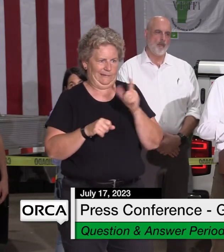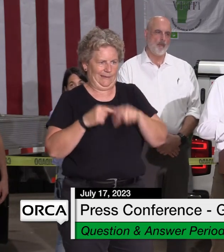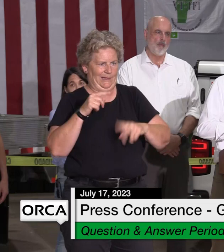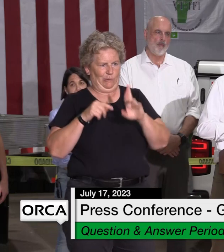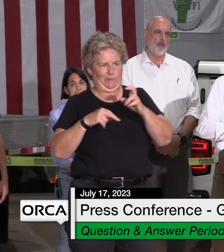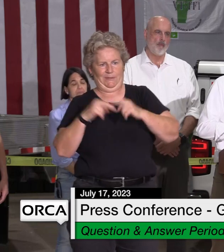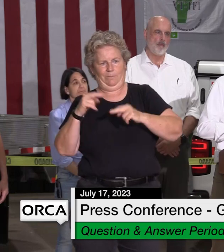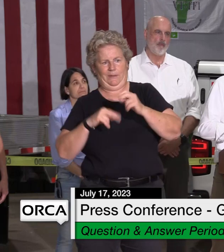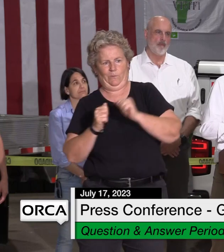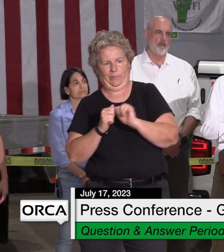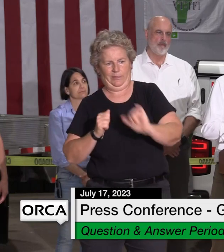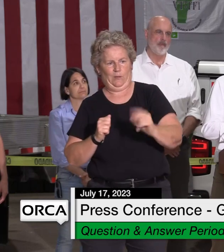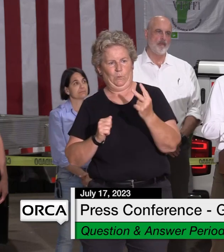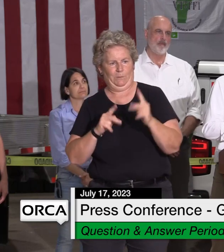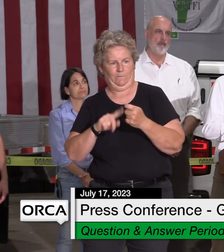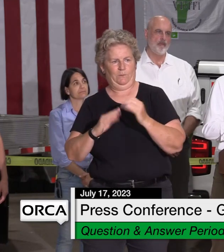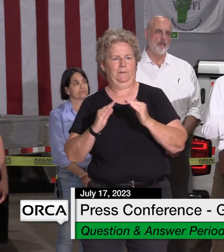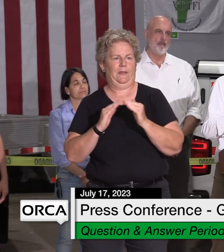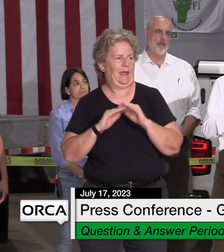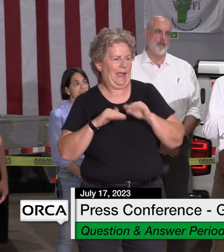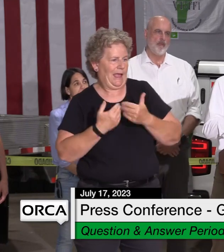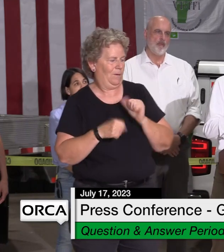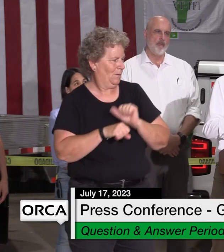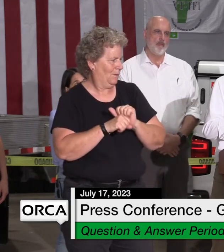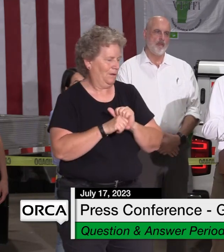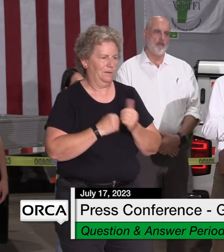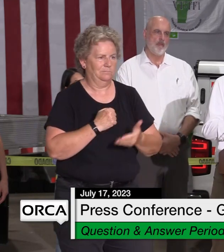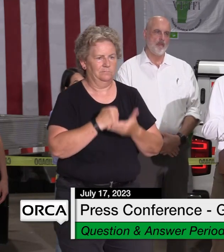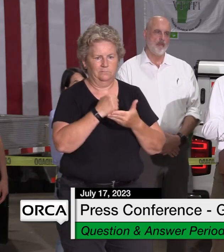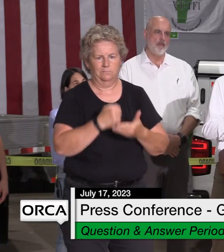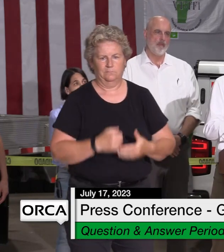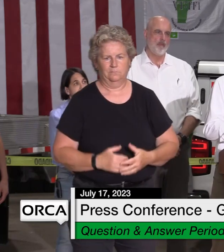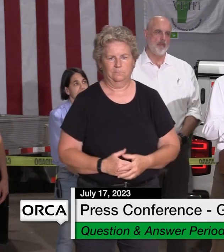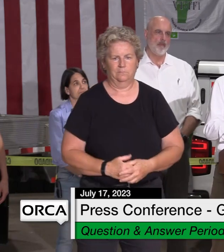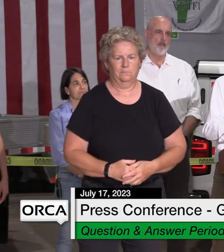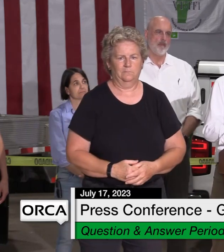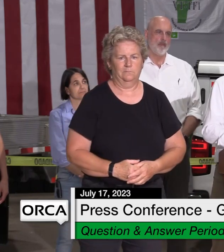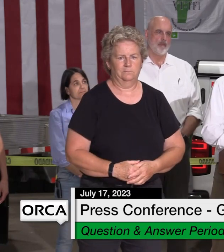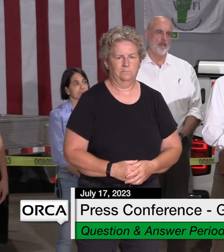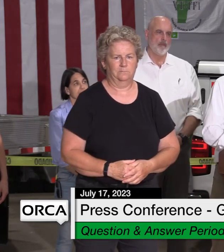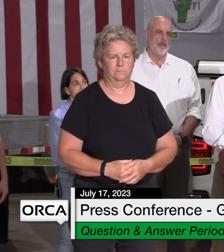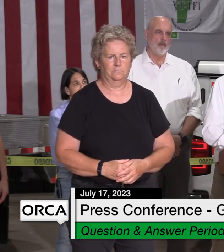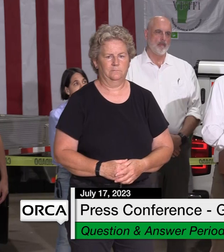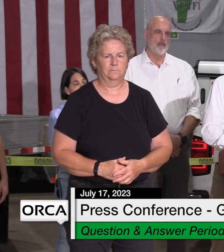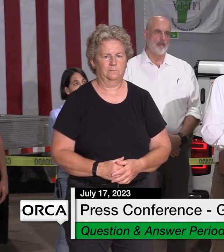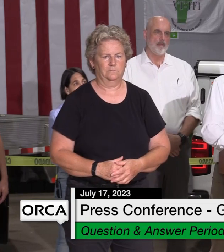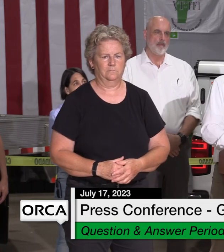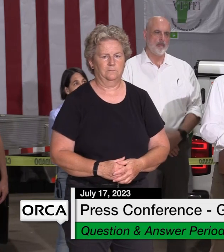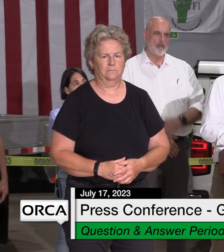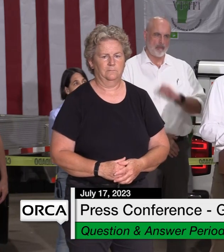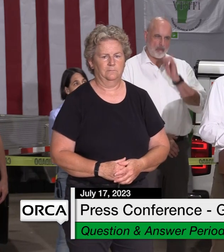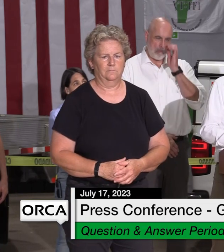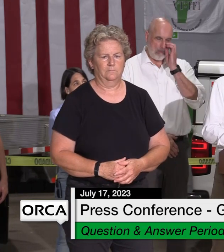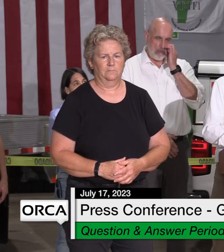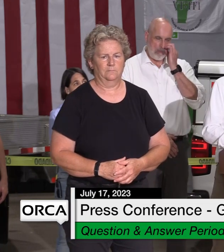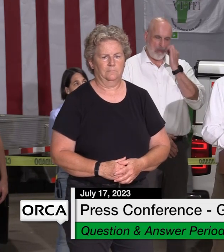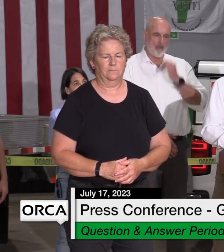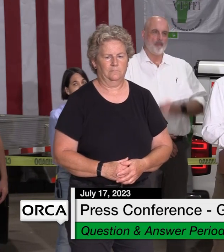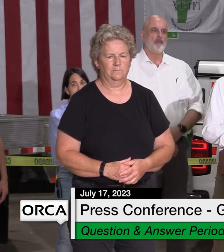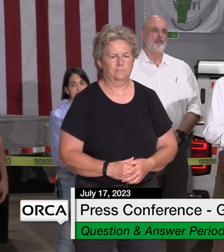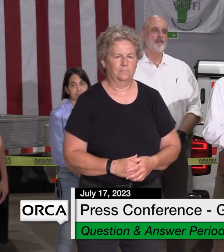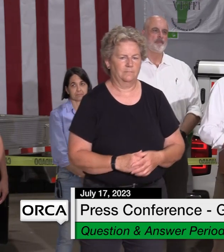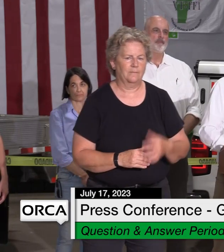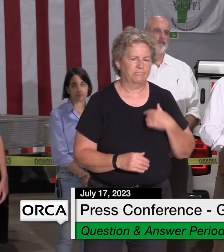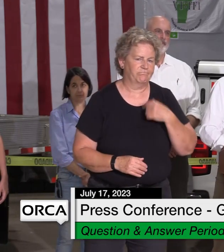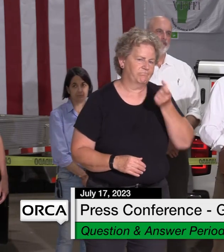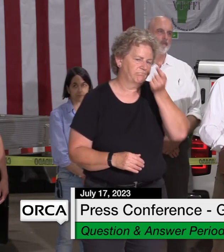of a relatively small city, in the grand scheme of things, knocking on the door of the US DOT, I know what that can be like. The second thing is I want to acknowledge the